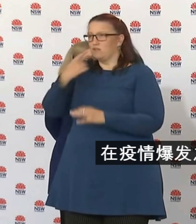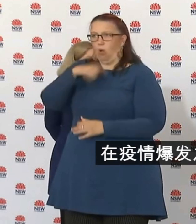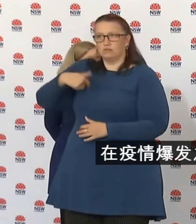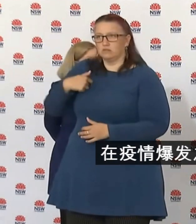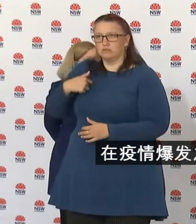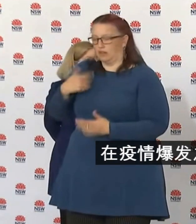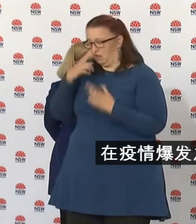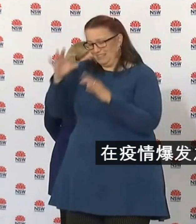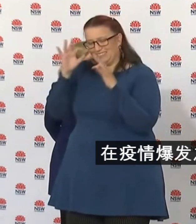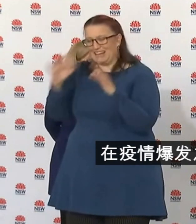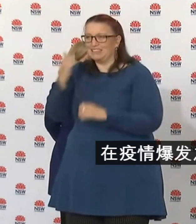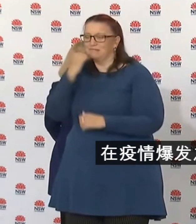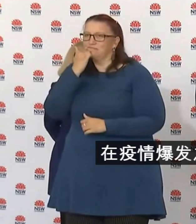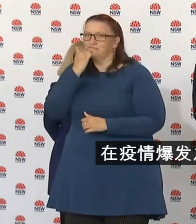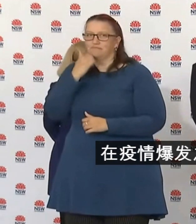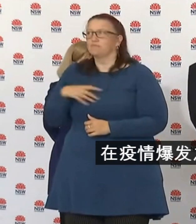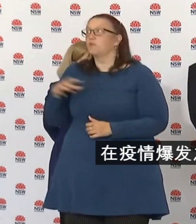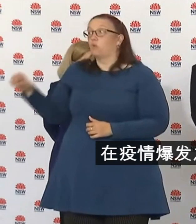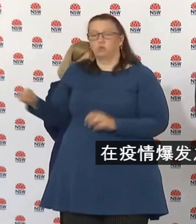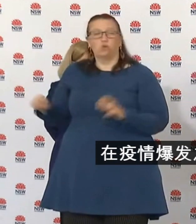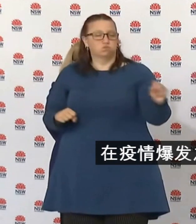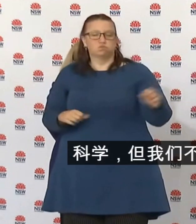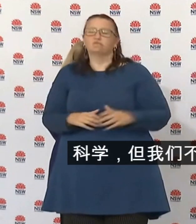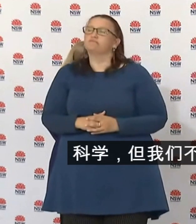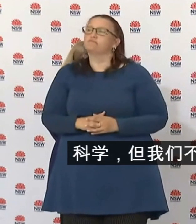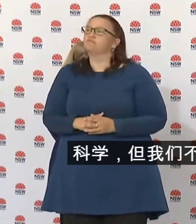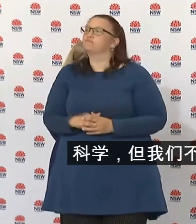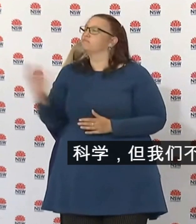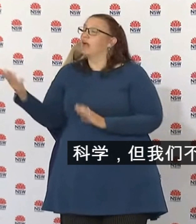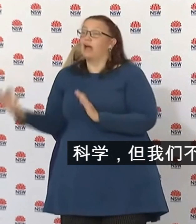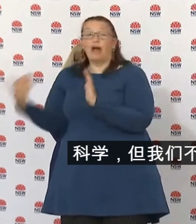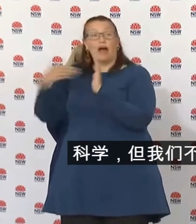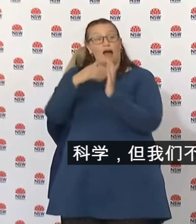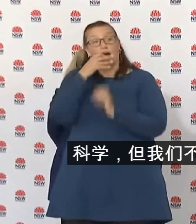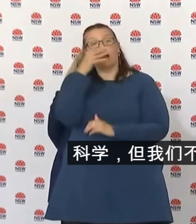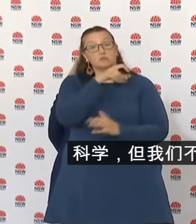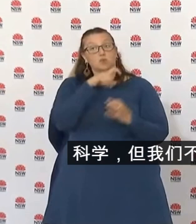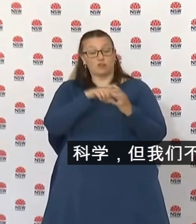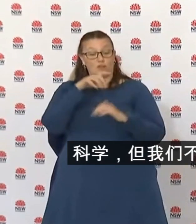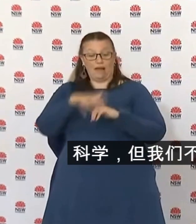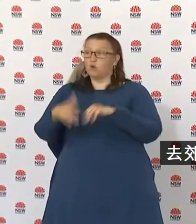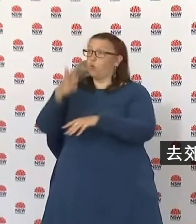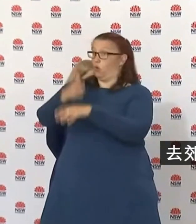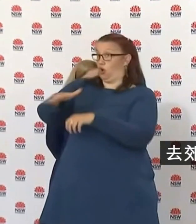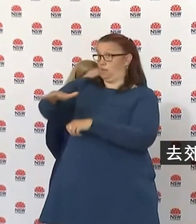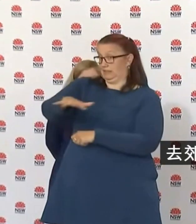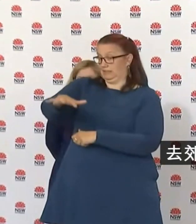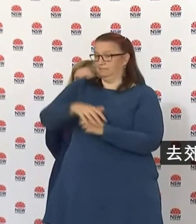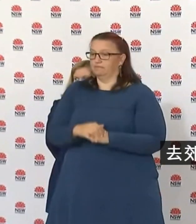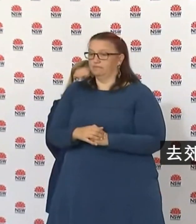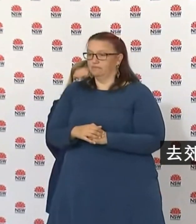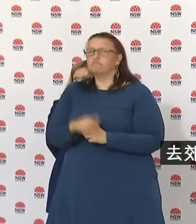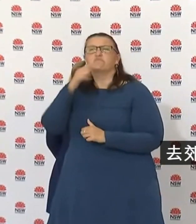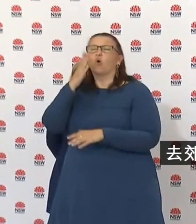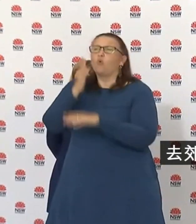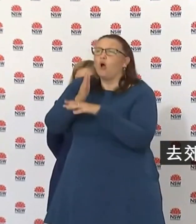outbreak? I'll come back. Extra powers for work sites, but we keep getting told households the big problem. Are you going to be going suburb to